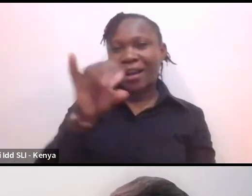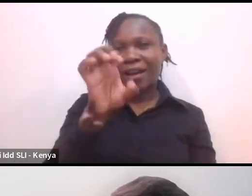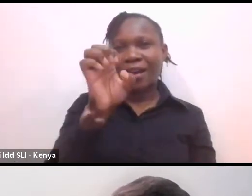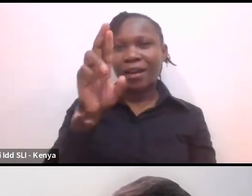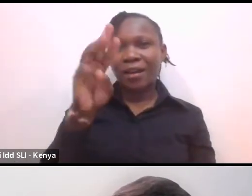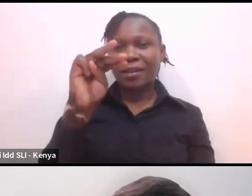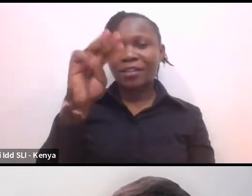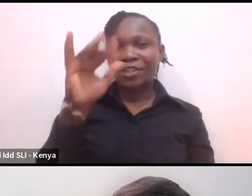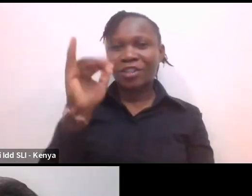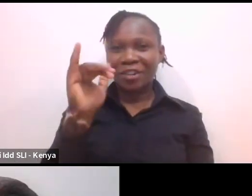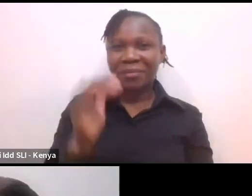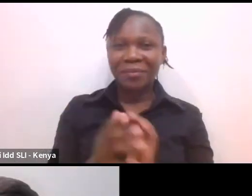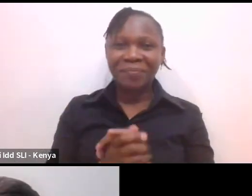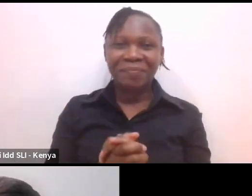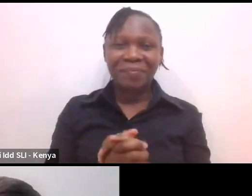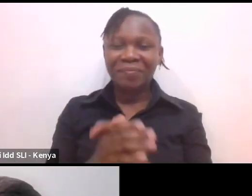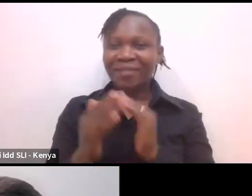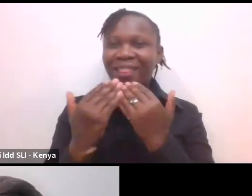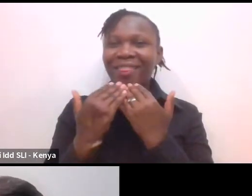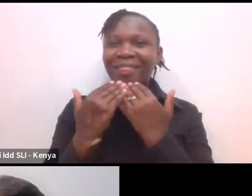Thank you very much.